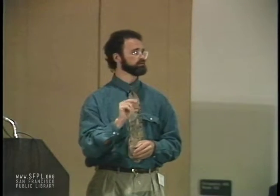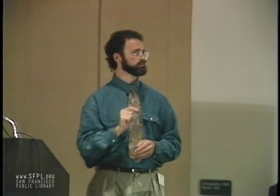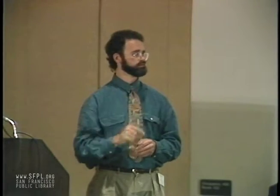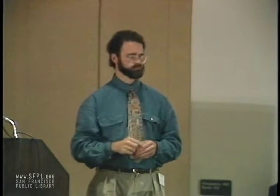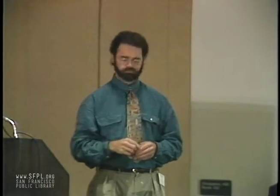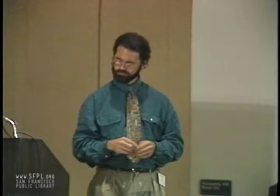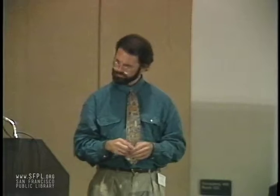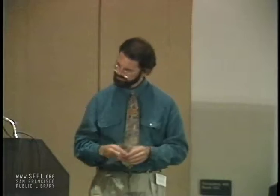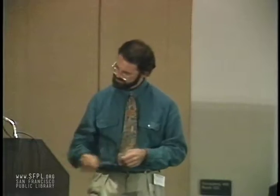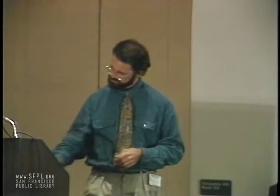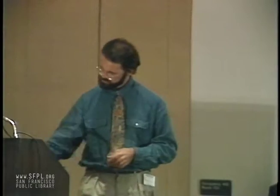symbolic.